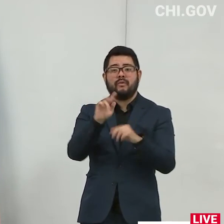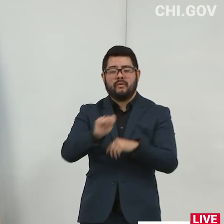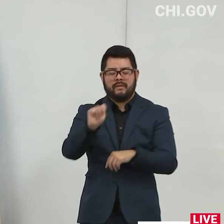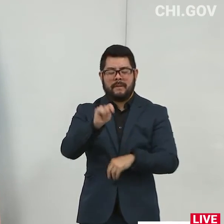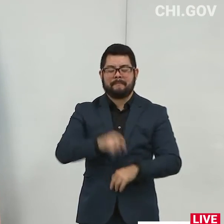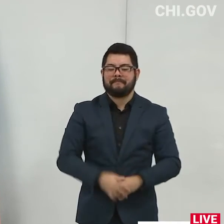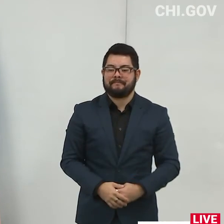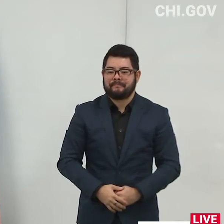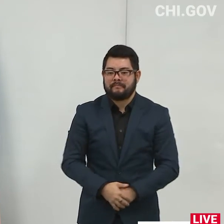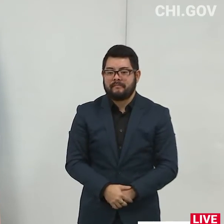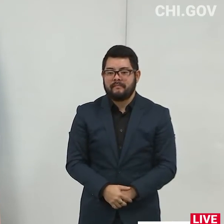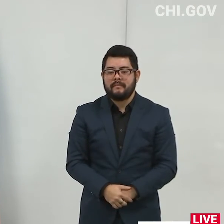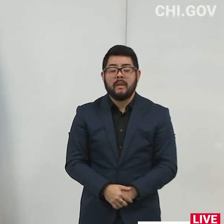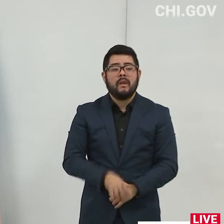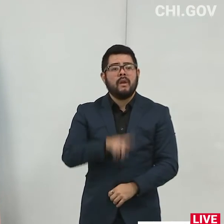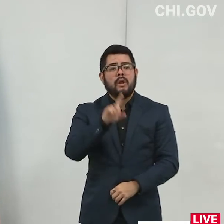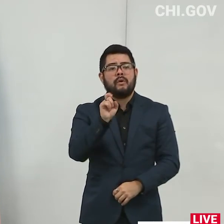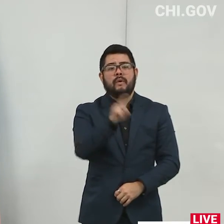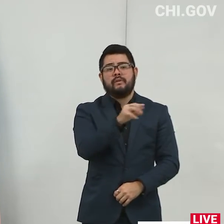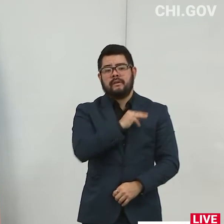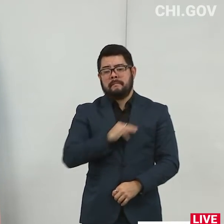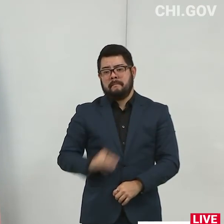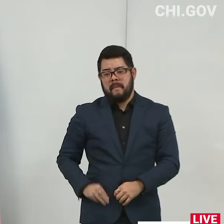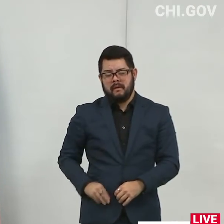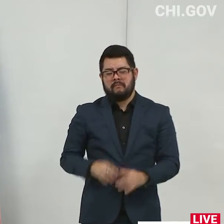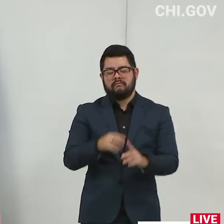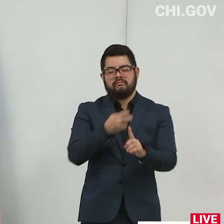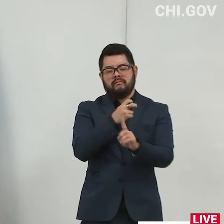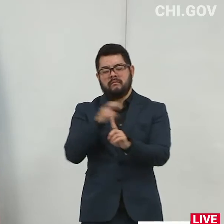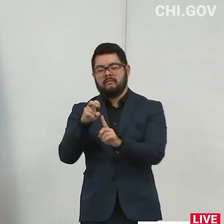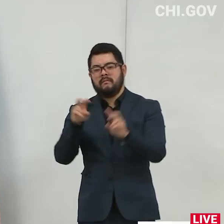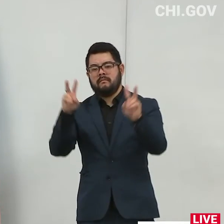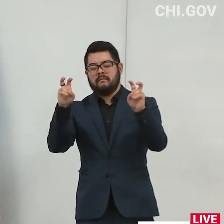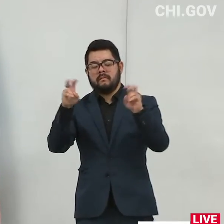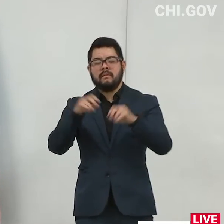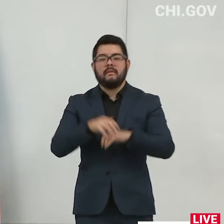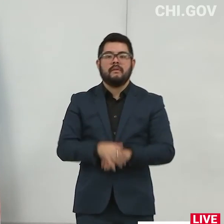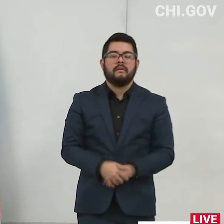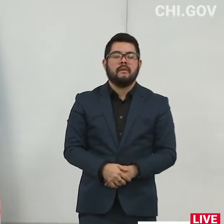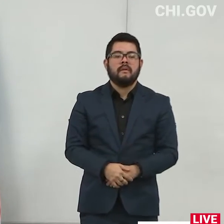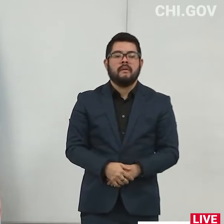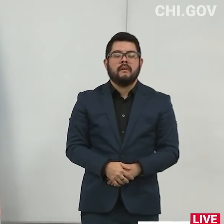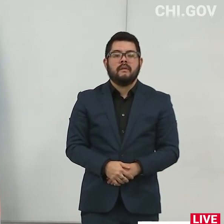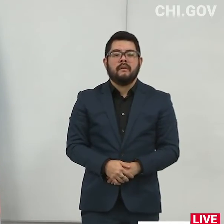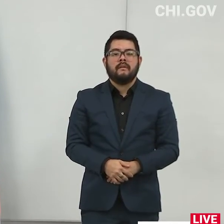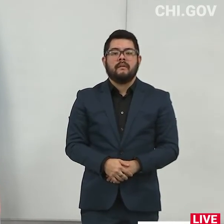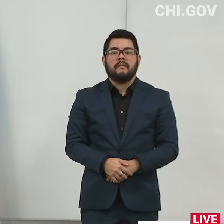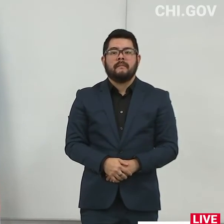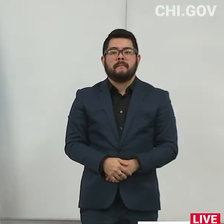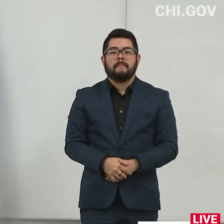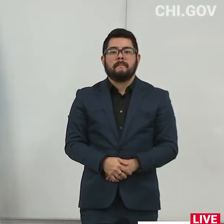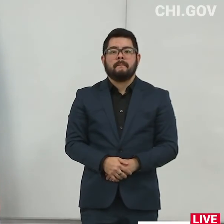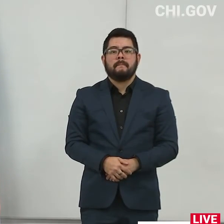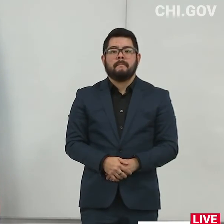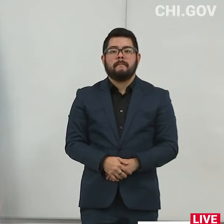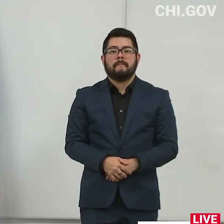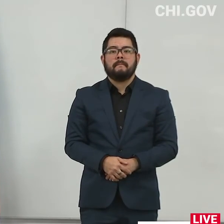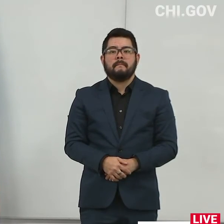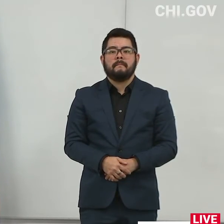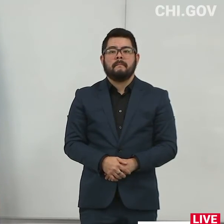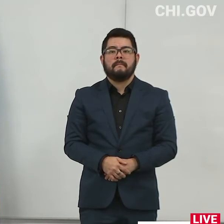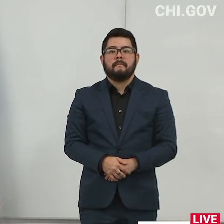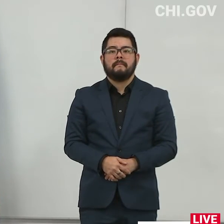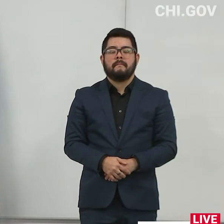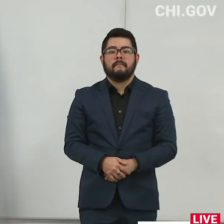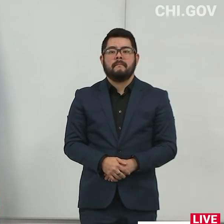we could, shifting gears off topic here at this point. Labor Day weekend, Mayor, we know the superintendent's laying out his